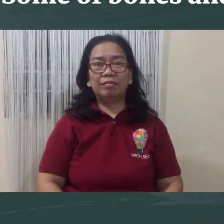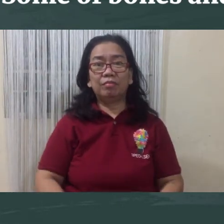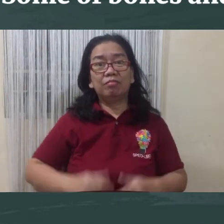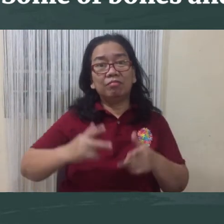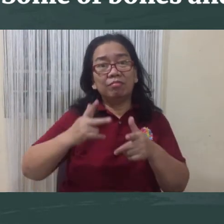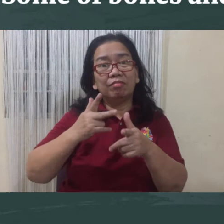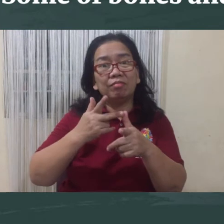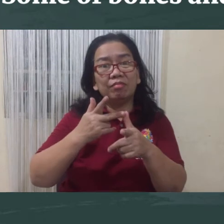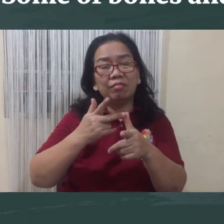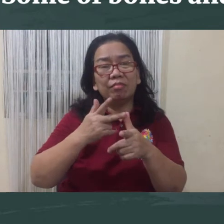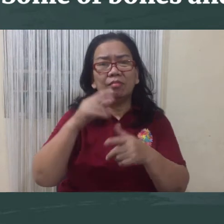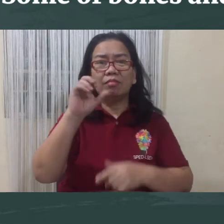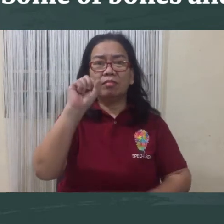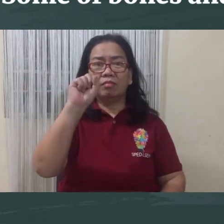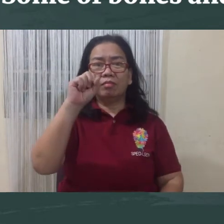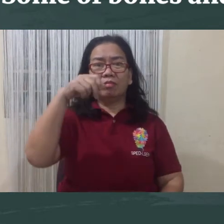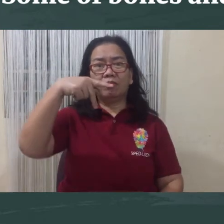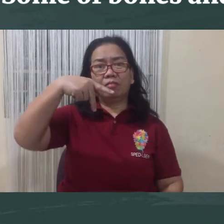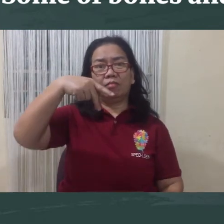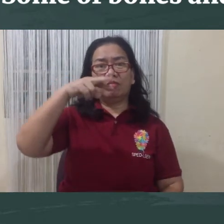Third, sprain.